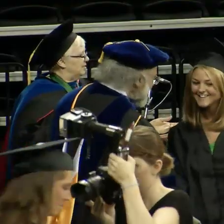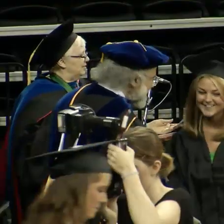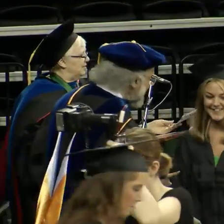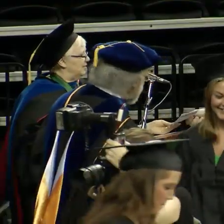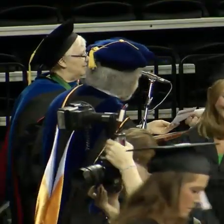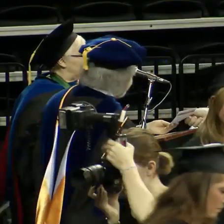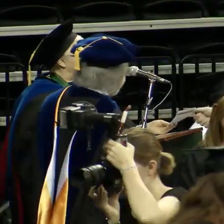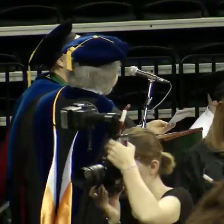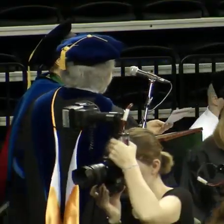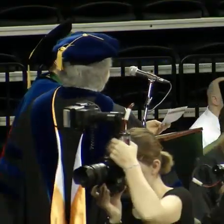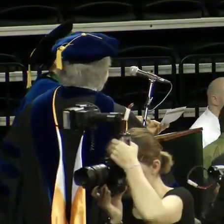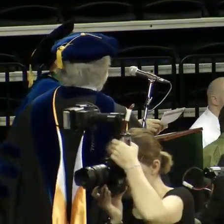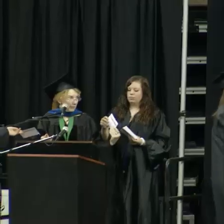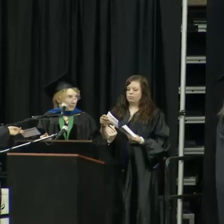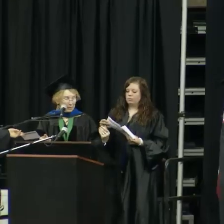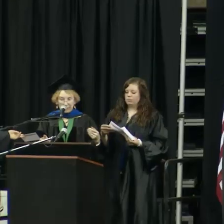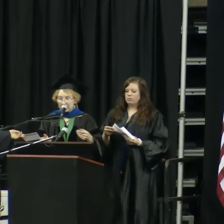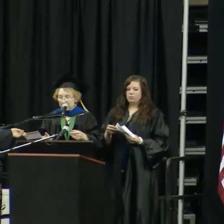Brittany Medke.